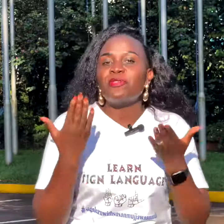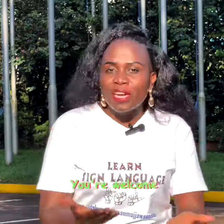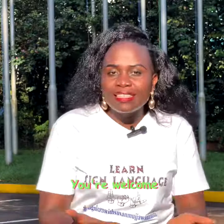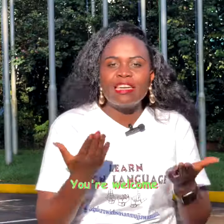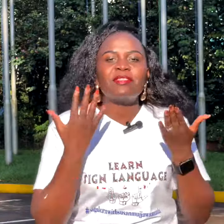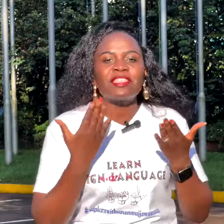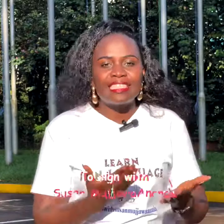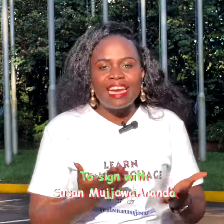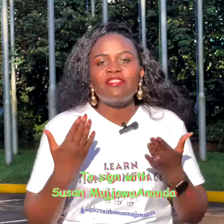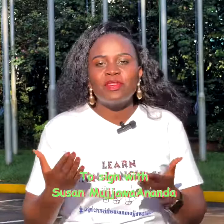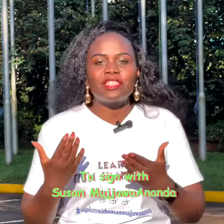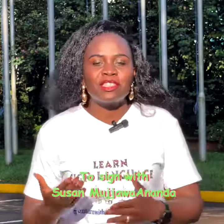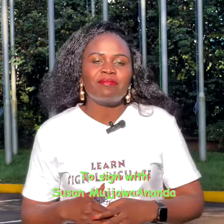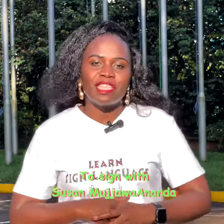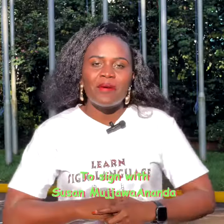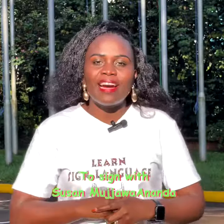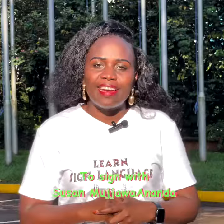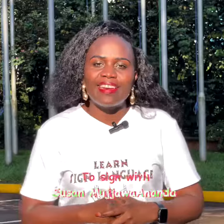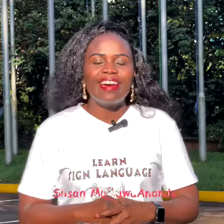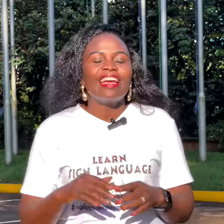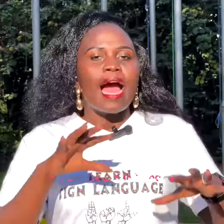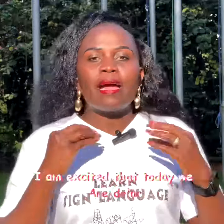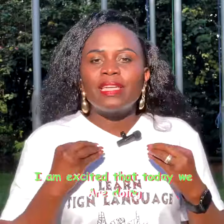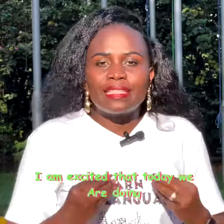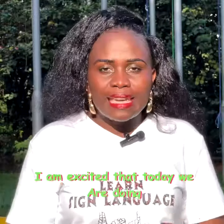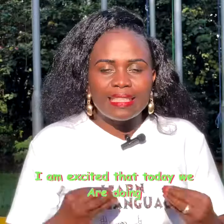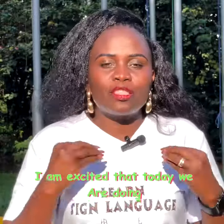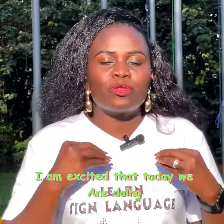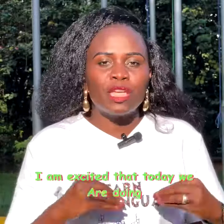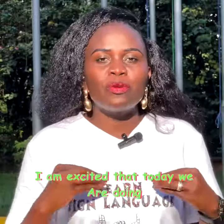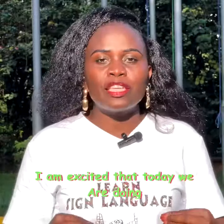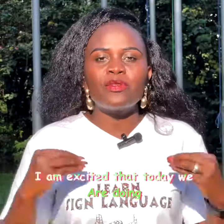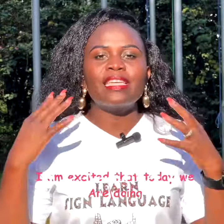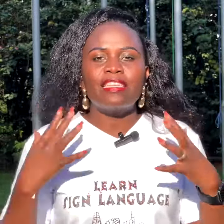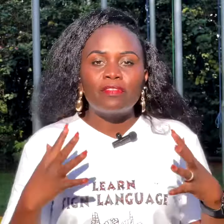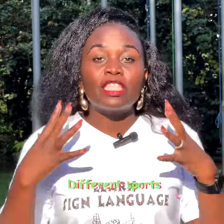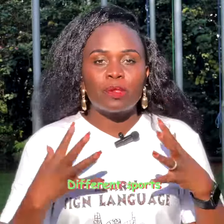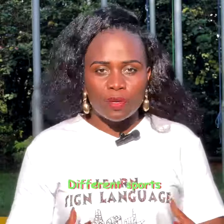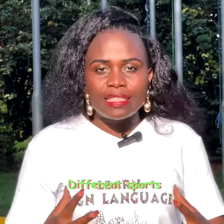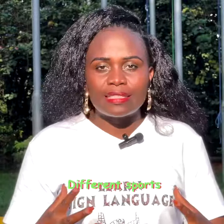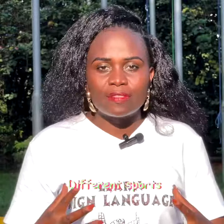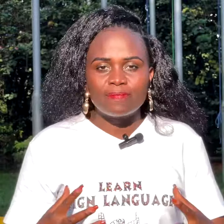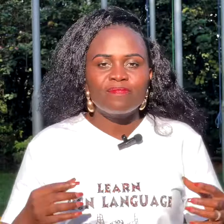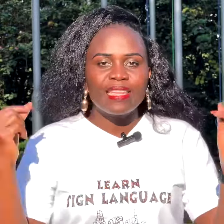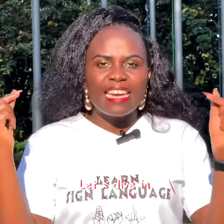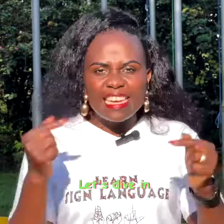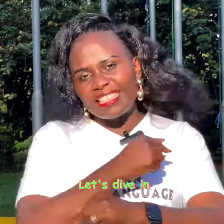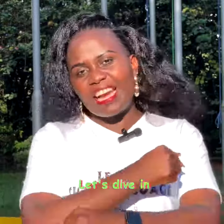you're welcome to Sign with Susan Mujawa Ananda. I am excited that today we are doing different sports. Let's